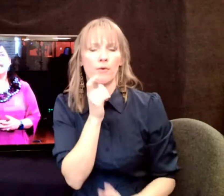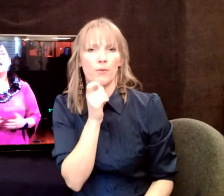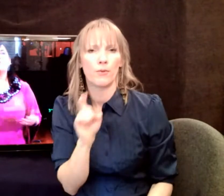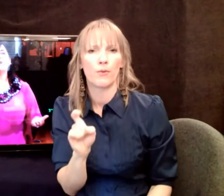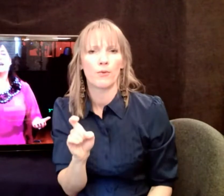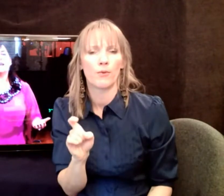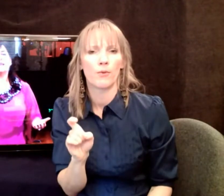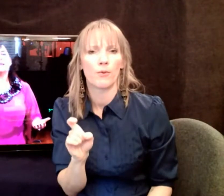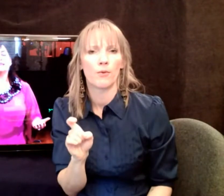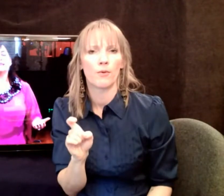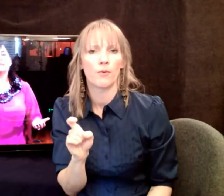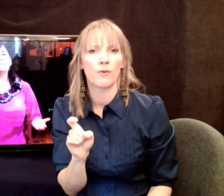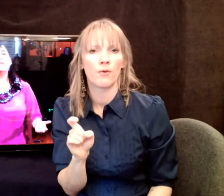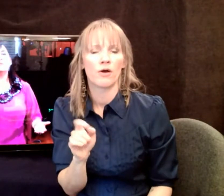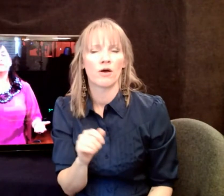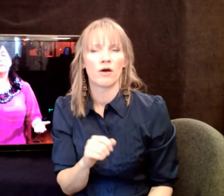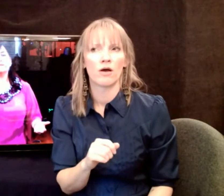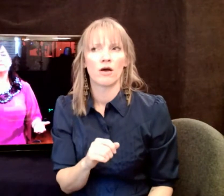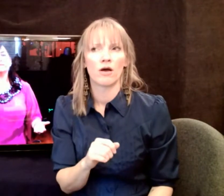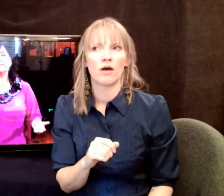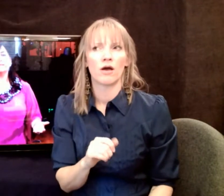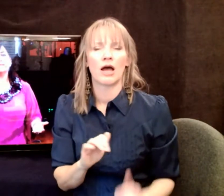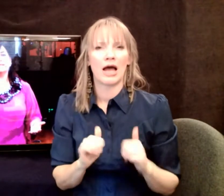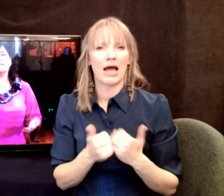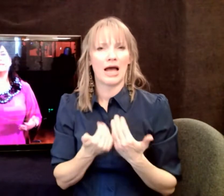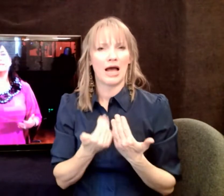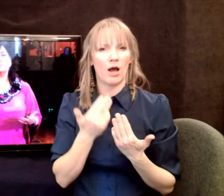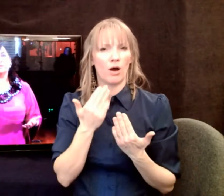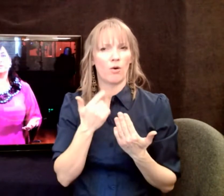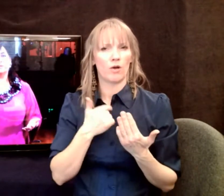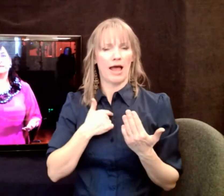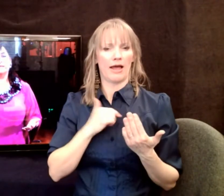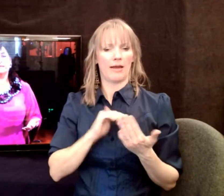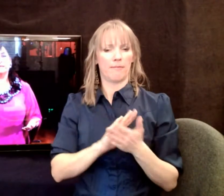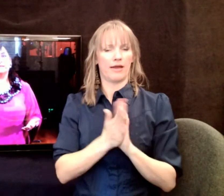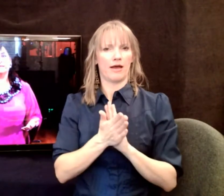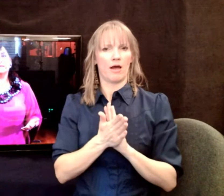How would I be with the possibilities that seek expression through me?